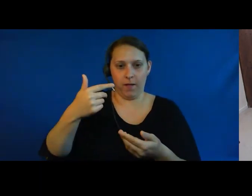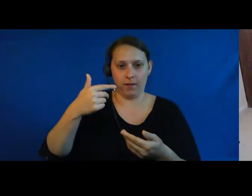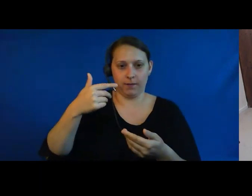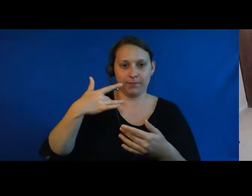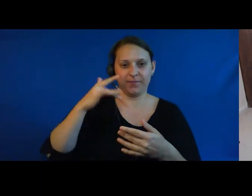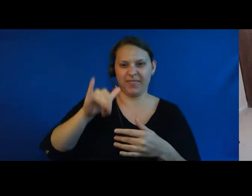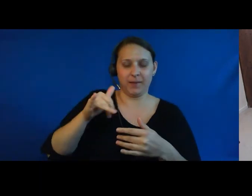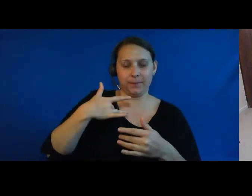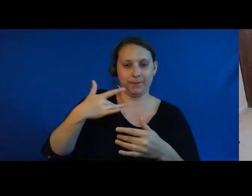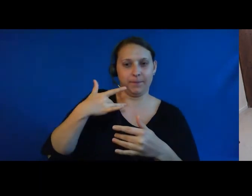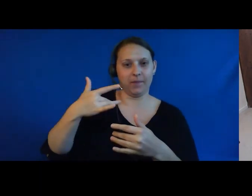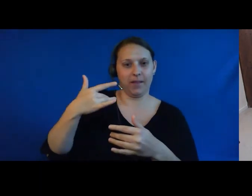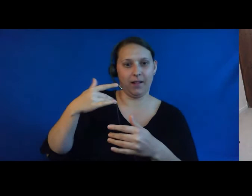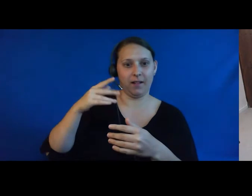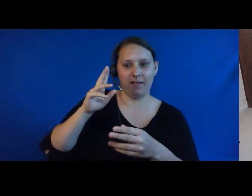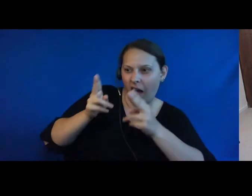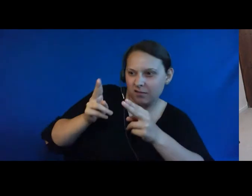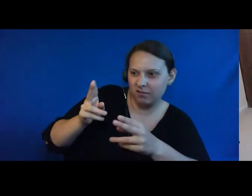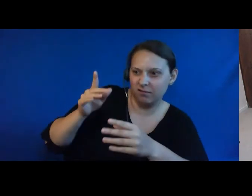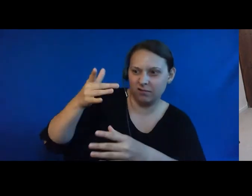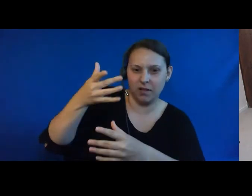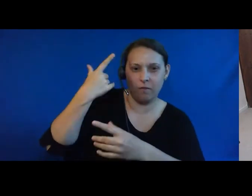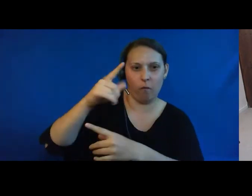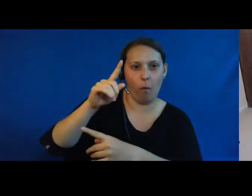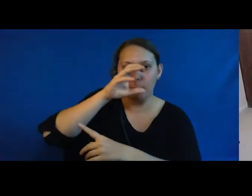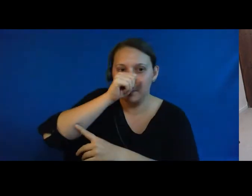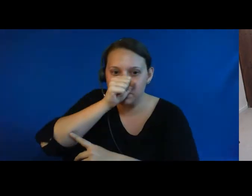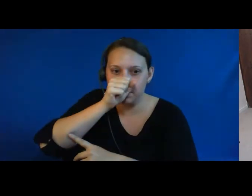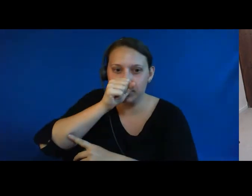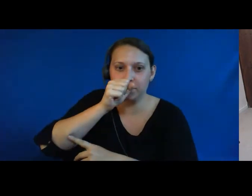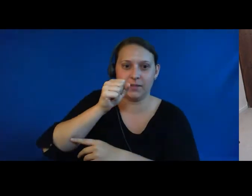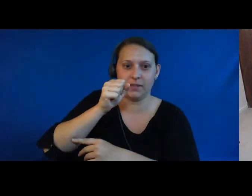So we no longer have those boars any longer.